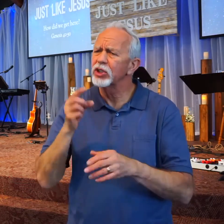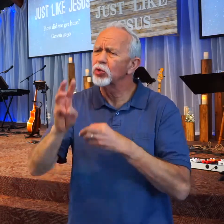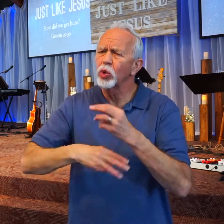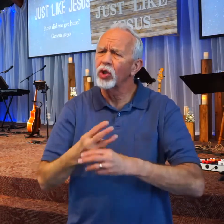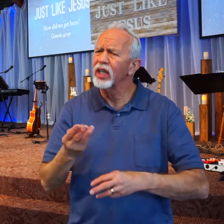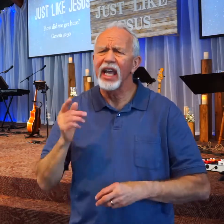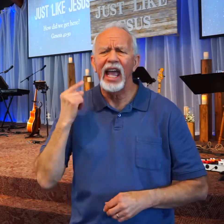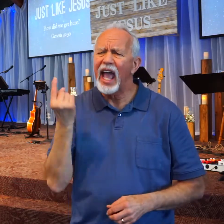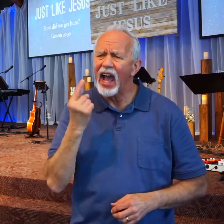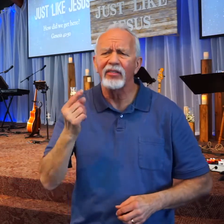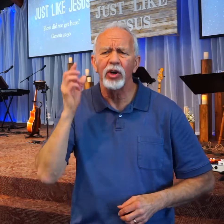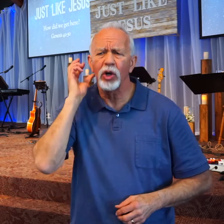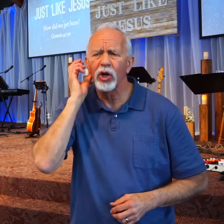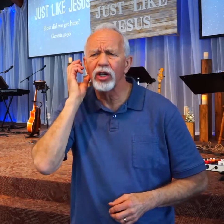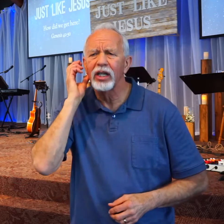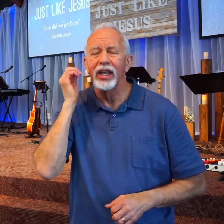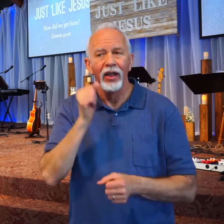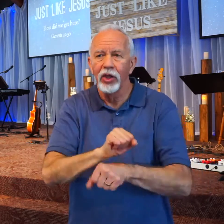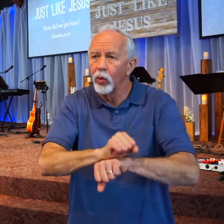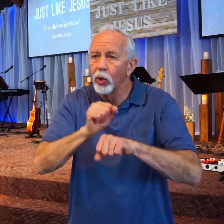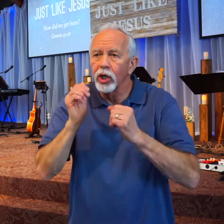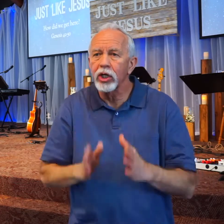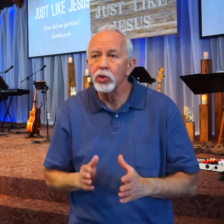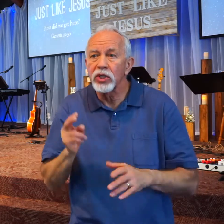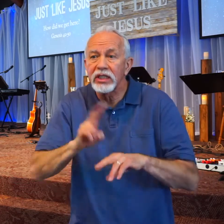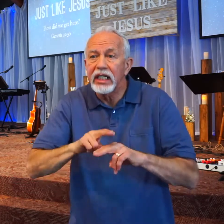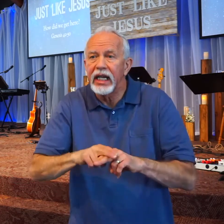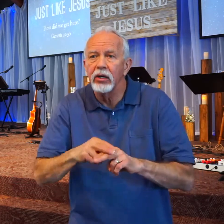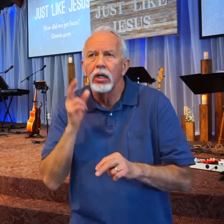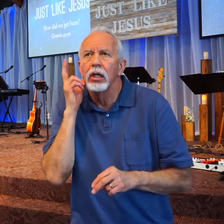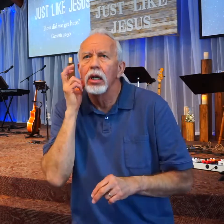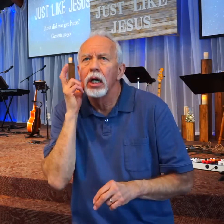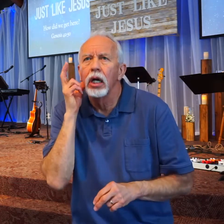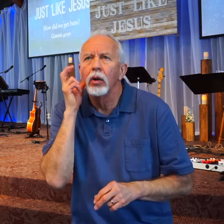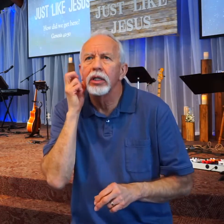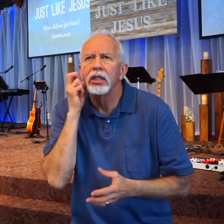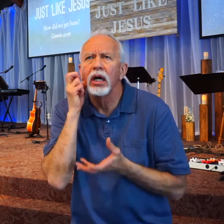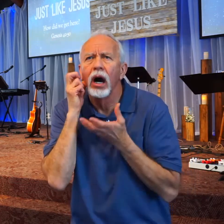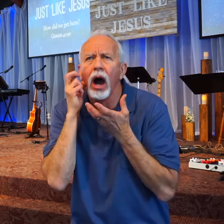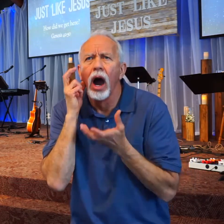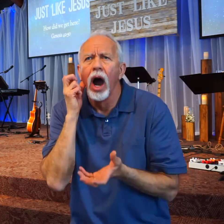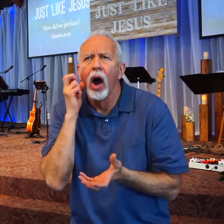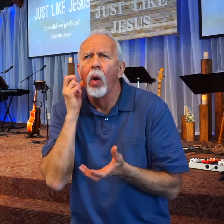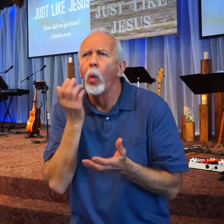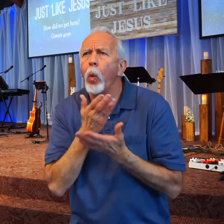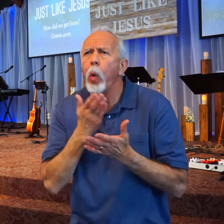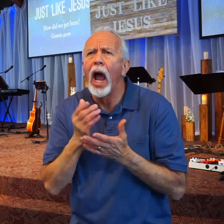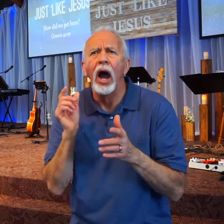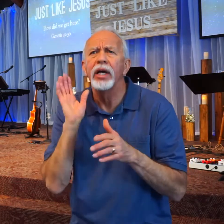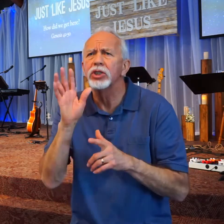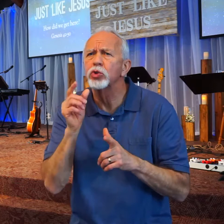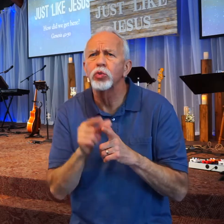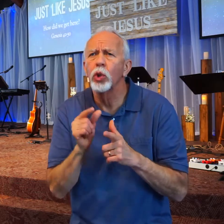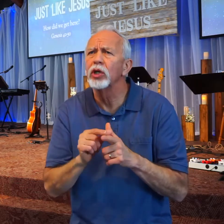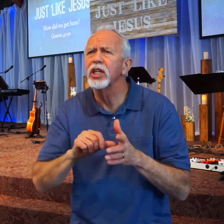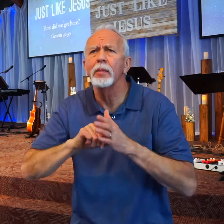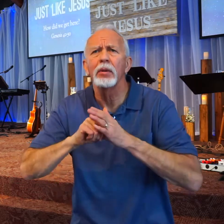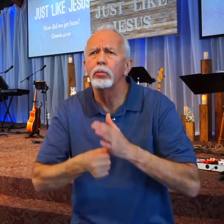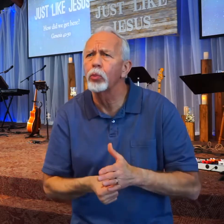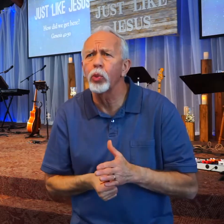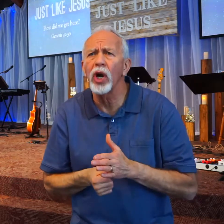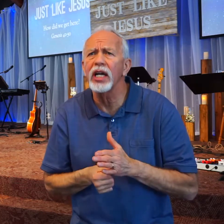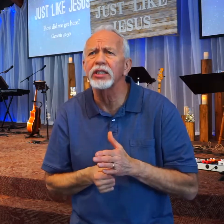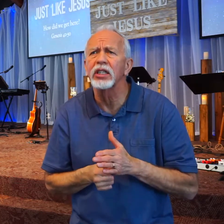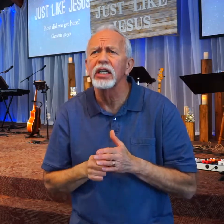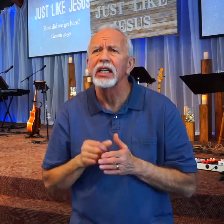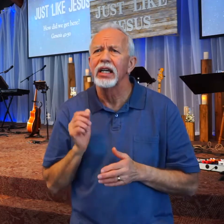ever heard. Those workers who were sitting close by were awestruck by his words and so impressed as he went on